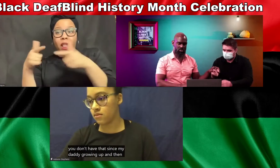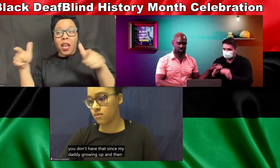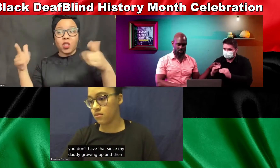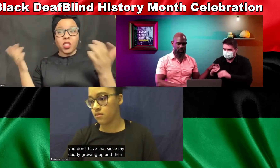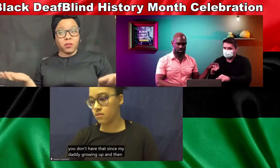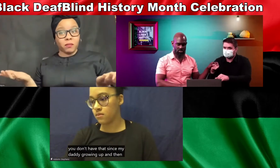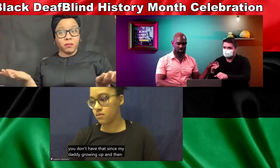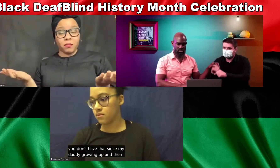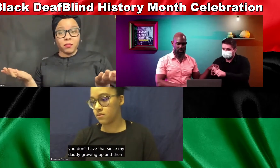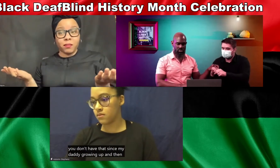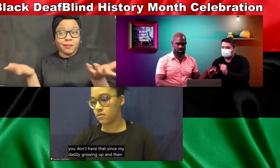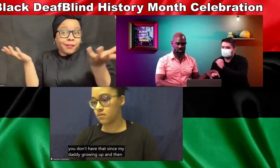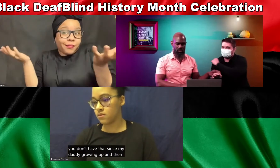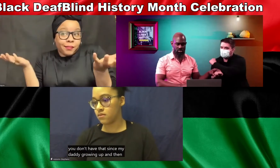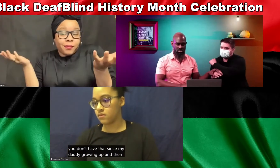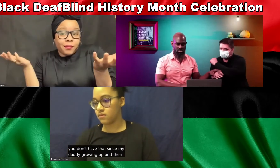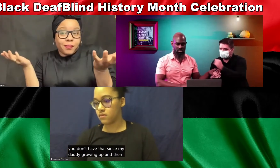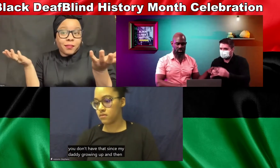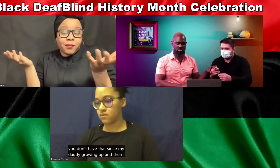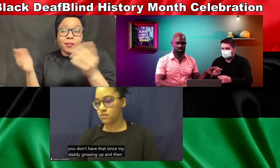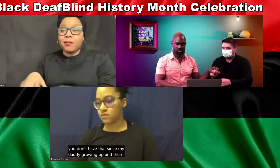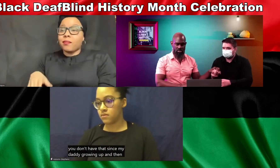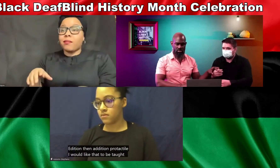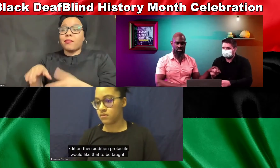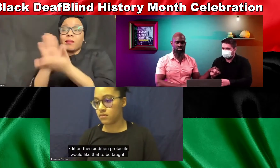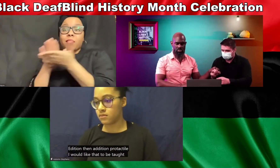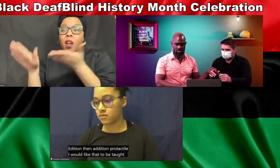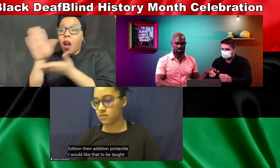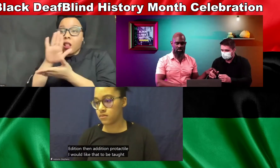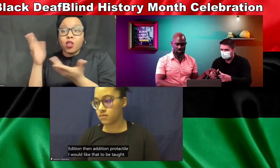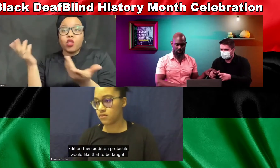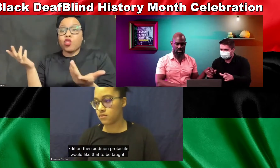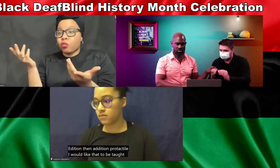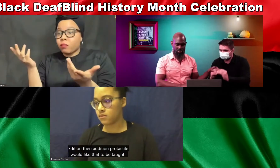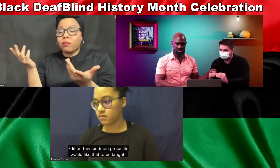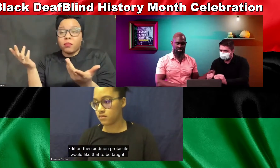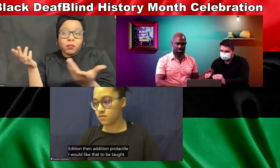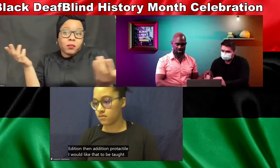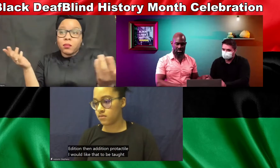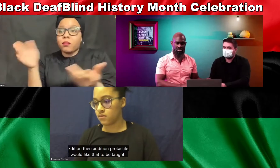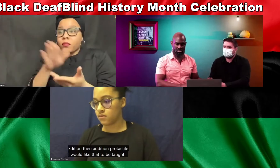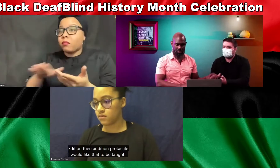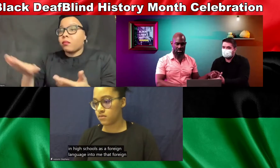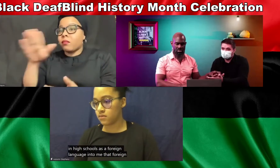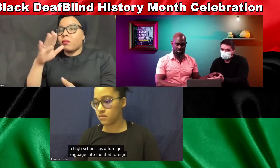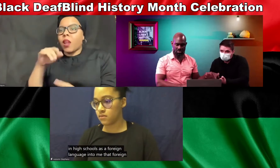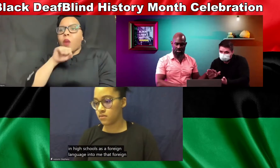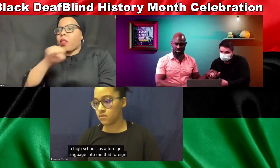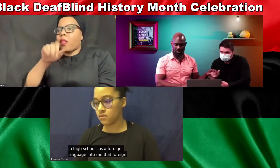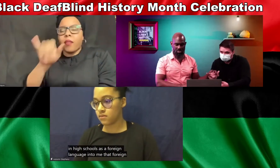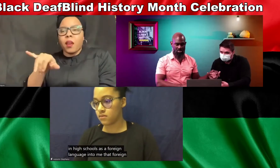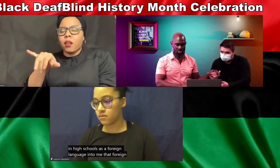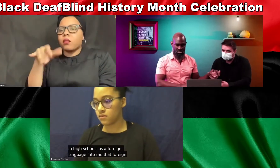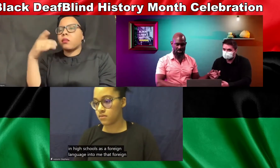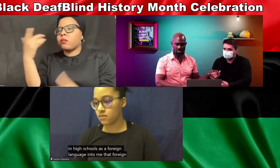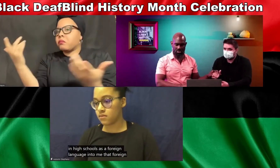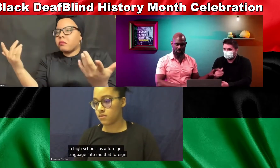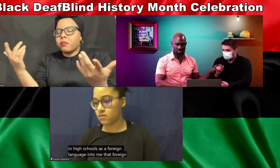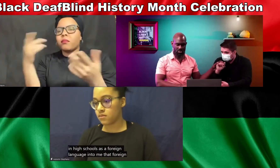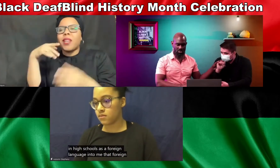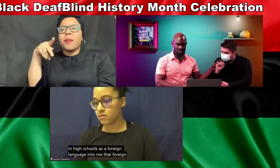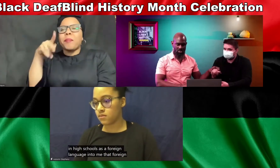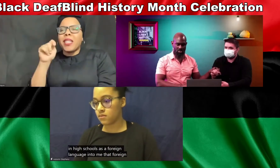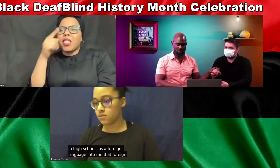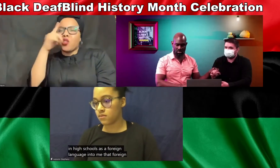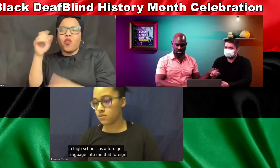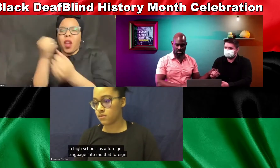pro-tactile, I would like that to be taught in high schools as a foreign language and to meet that foreign language requirement, perhaps even at the college level. I